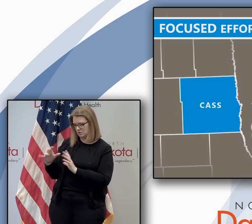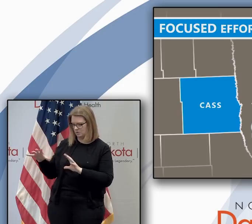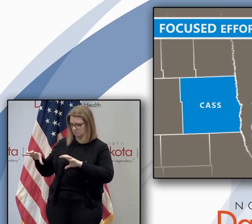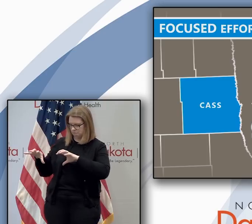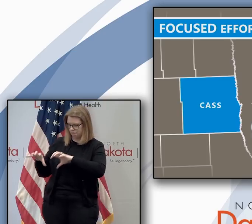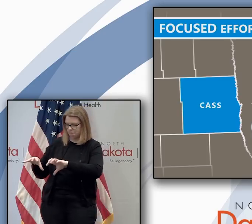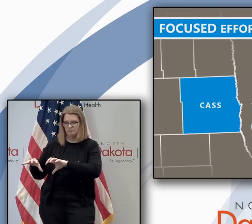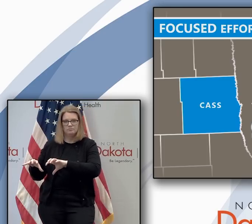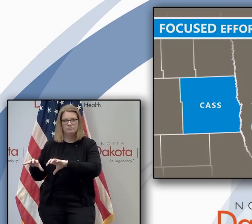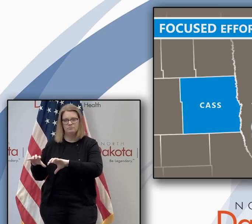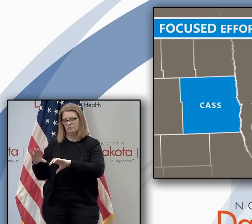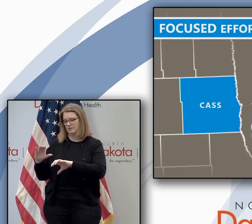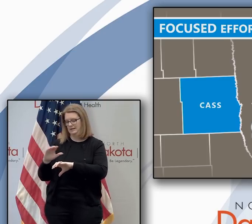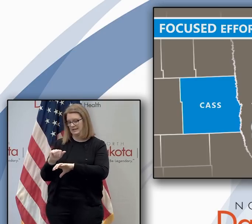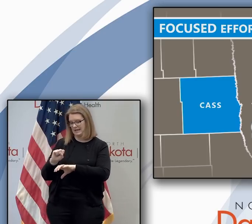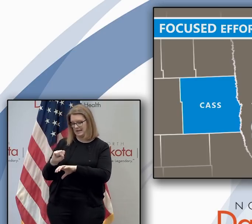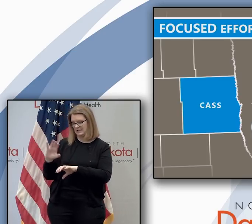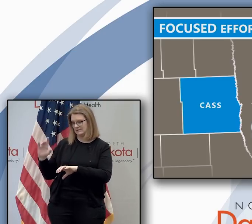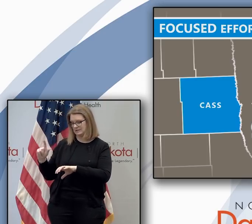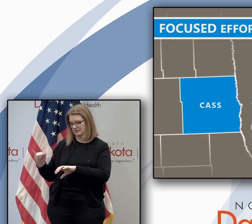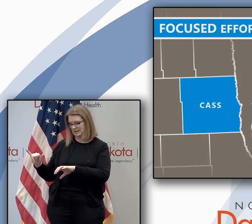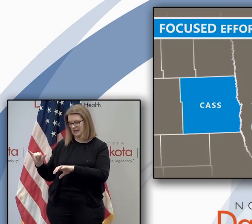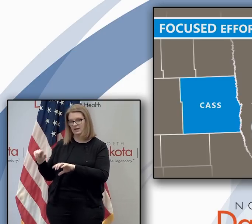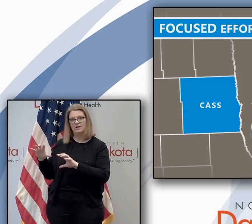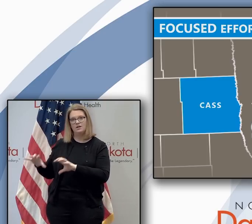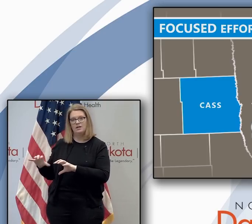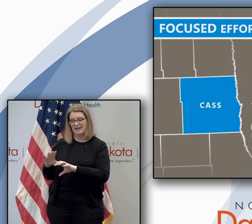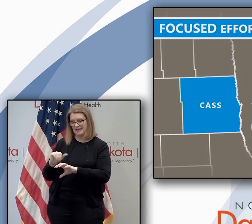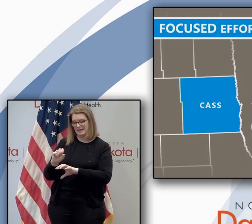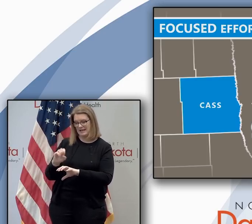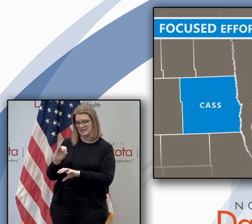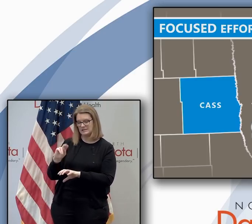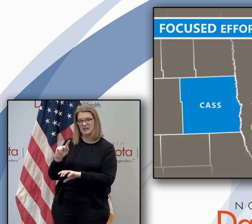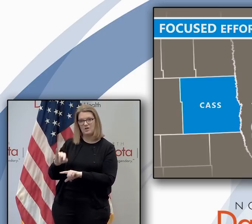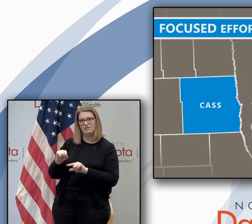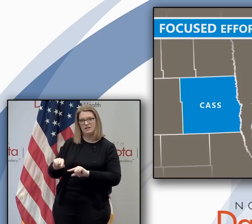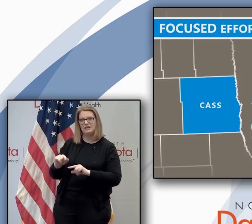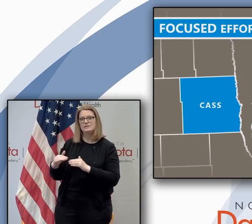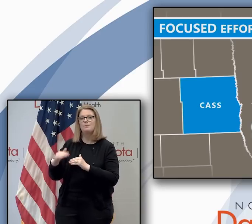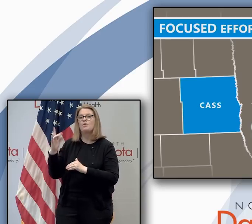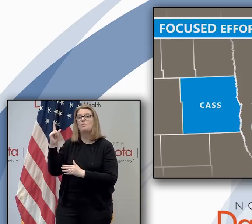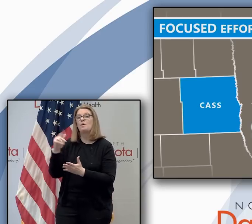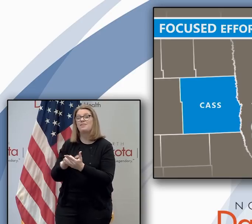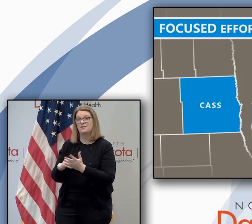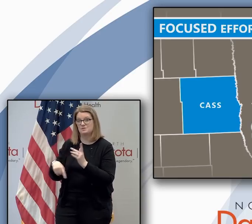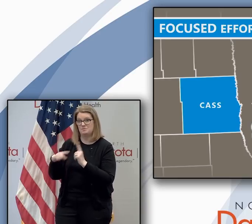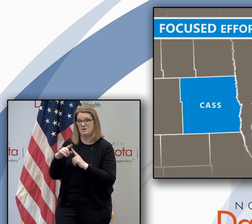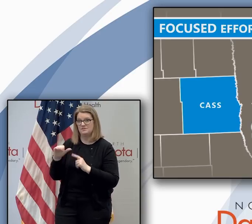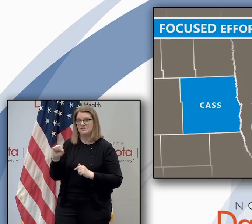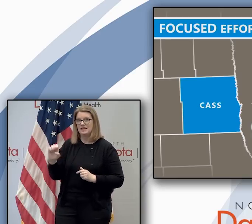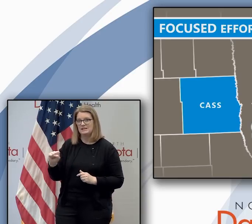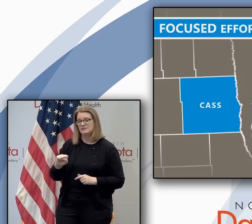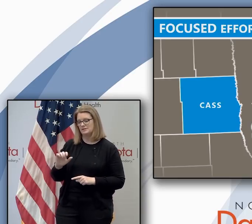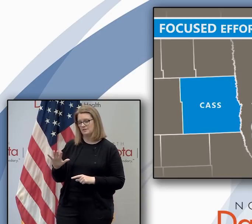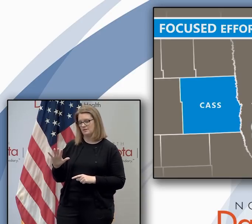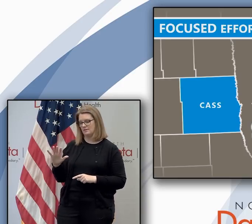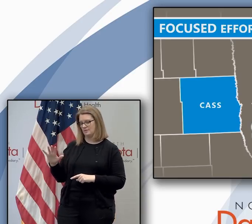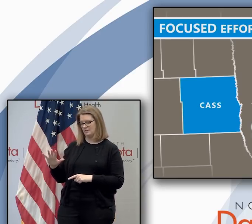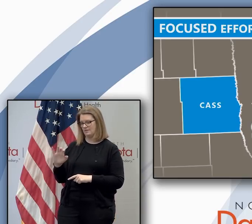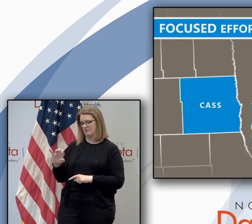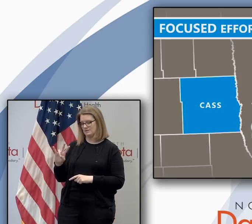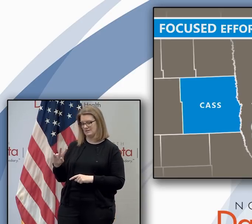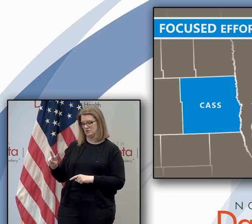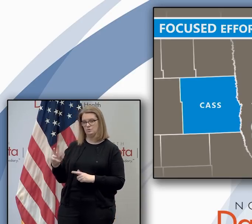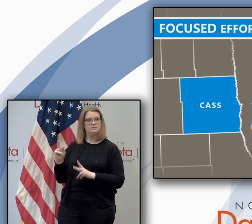working with Cass County. Cass County alone has had more than 1,000 positive cases. They've had 572